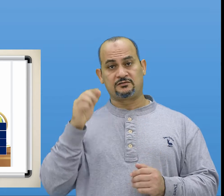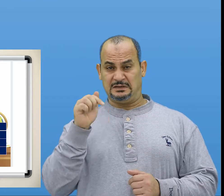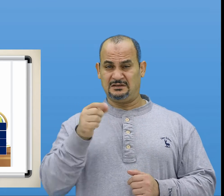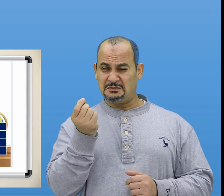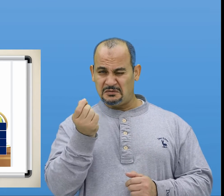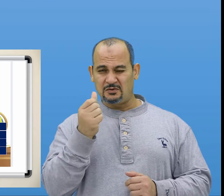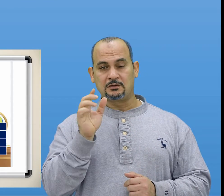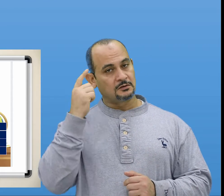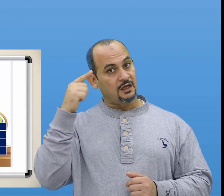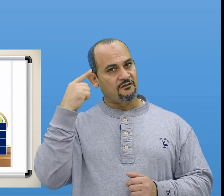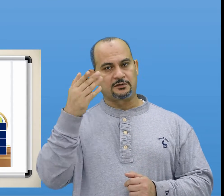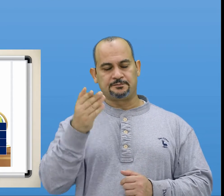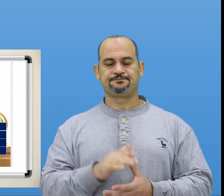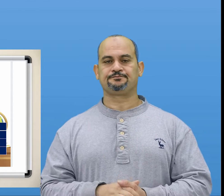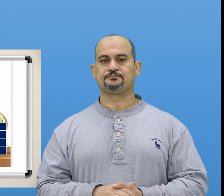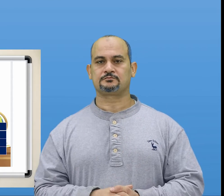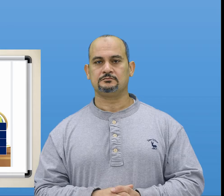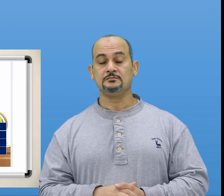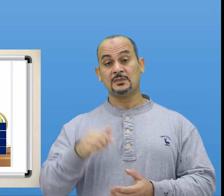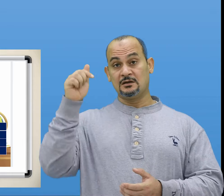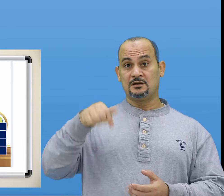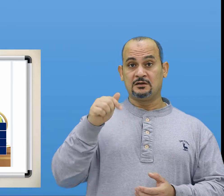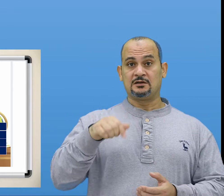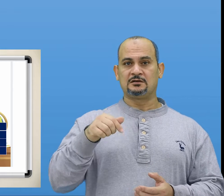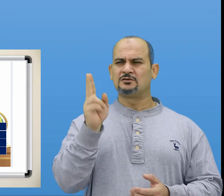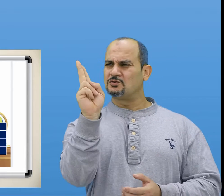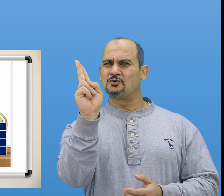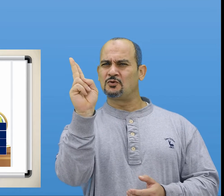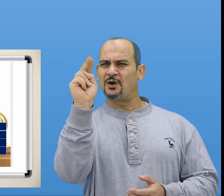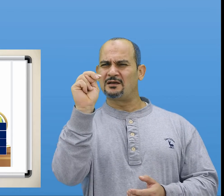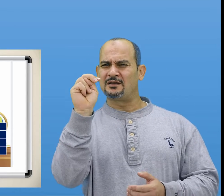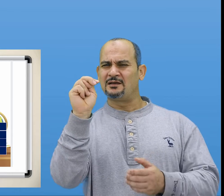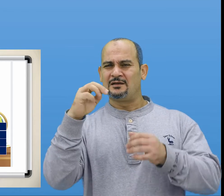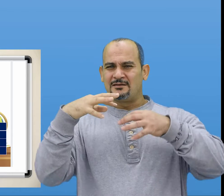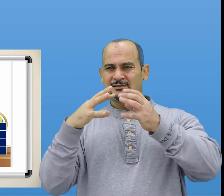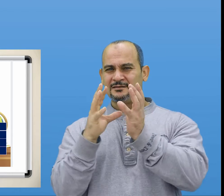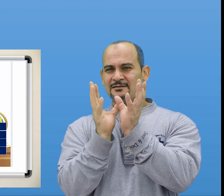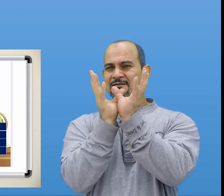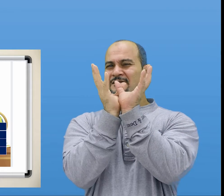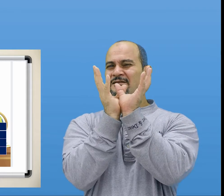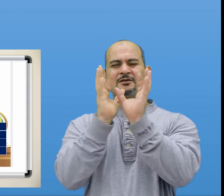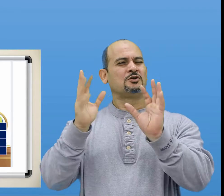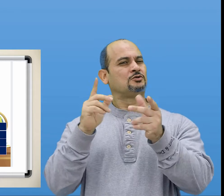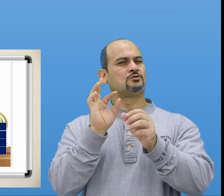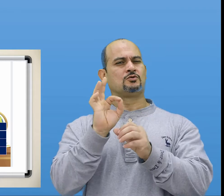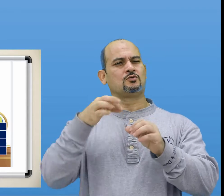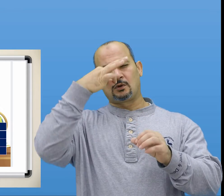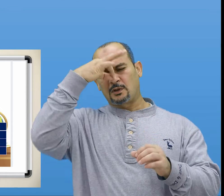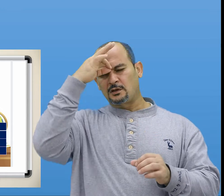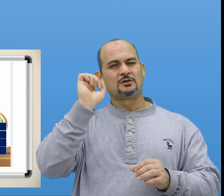dessert, for good, wind up, milestone, boomerang, and a breathing space. So, as we all know by now, I'm going to